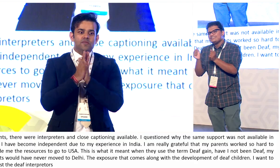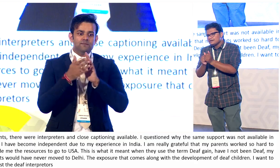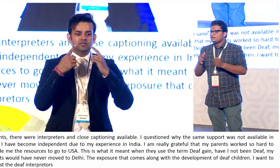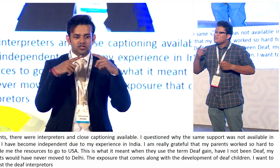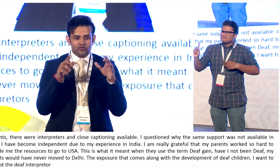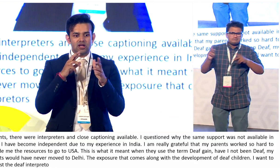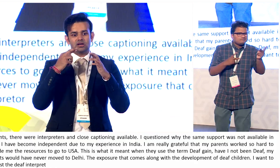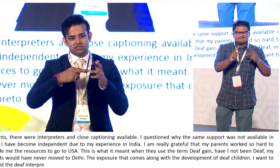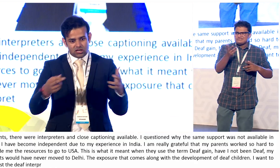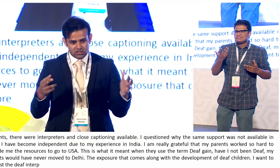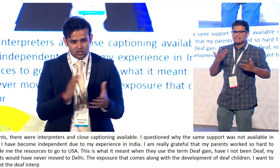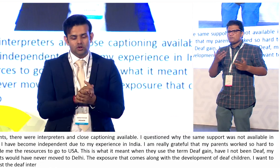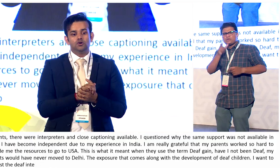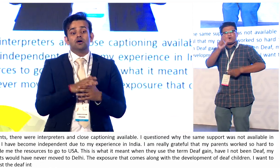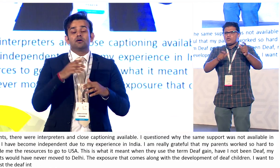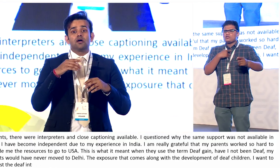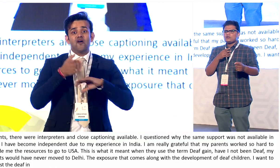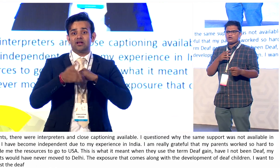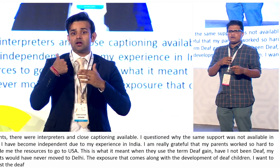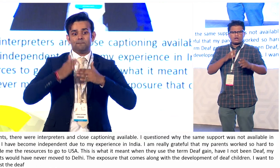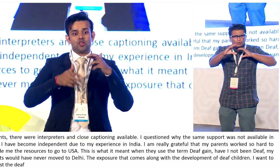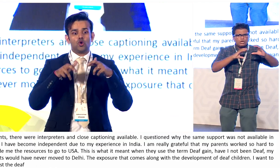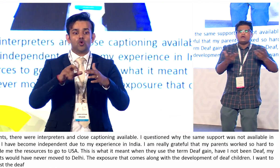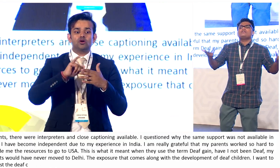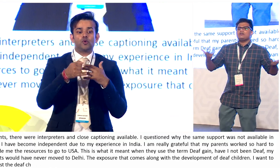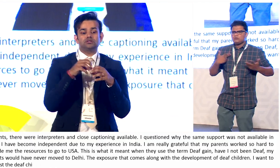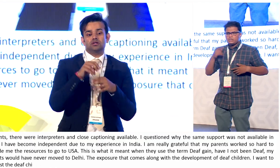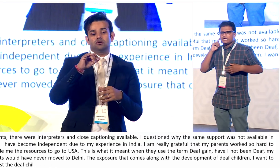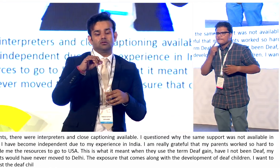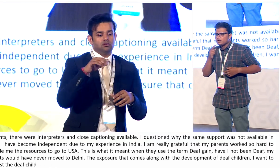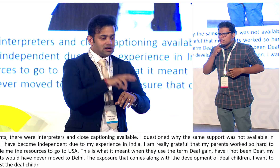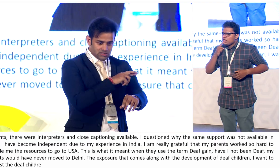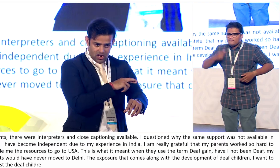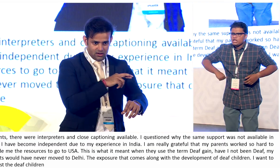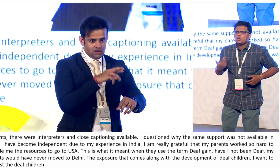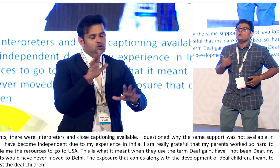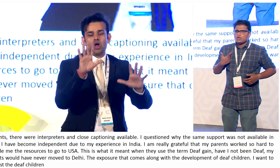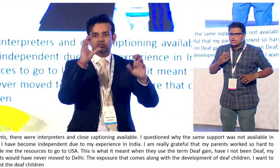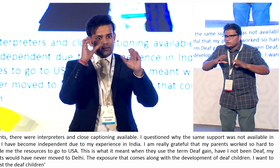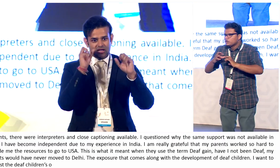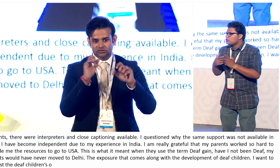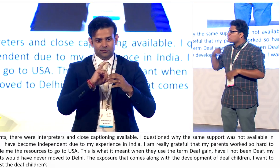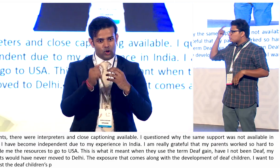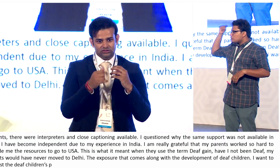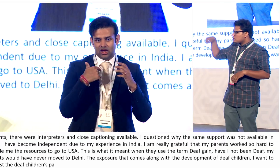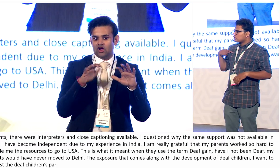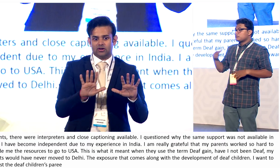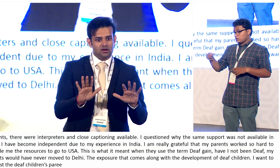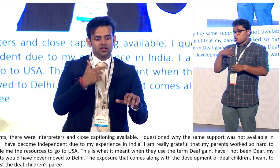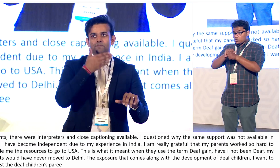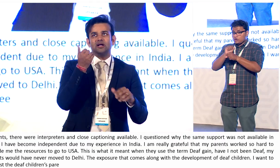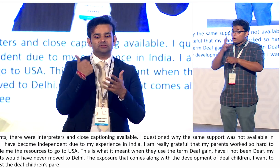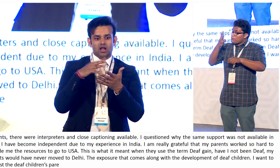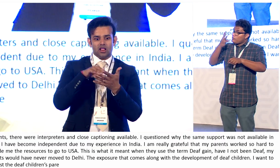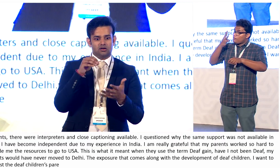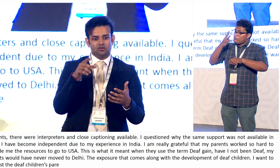different stakeholders. I work with different people on a regular basis who have different types of resources. I worked 4 years